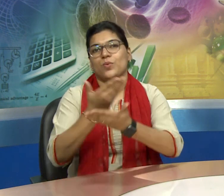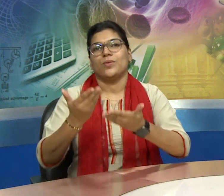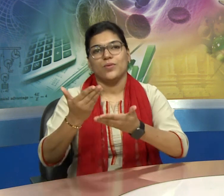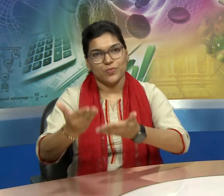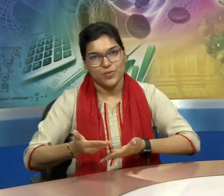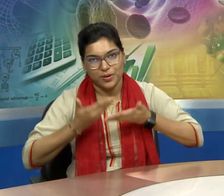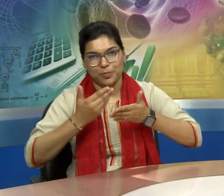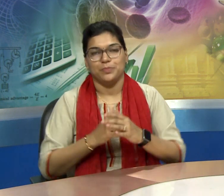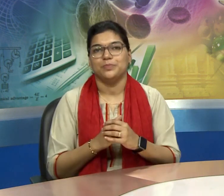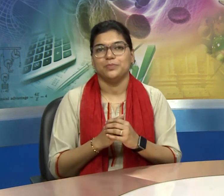Namaskar.